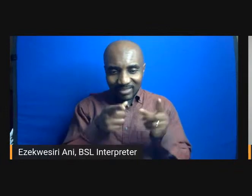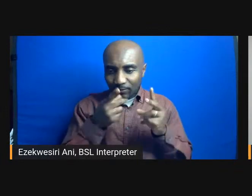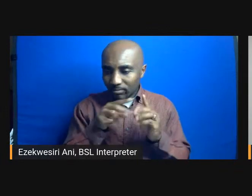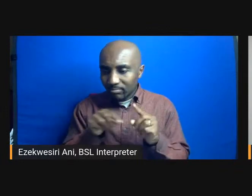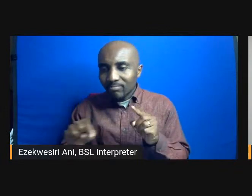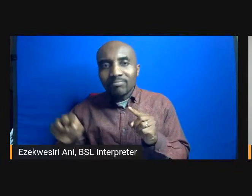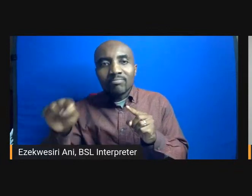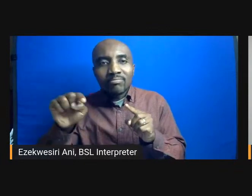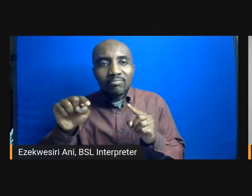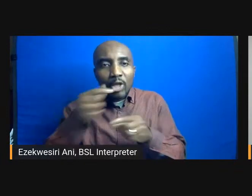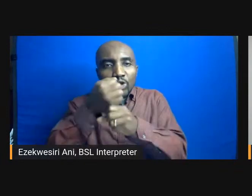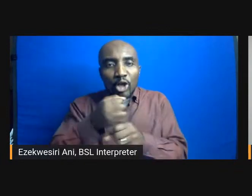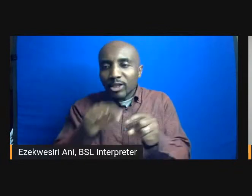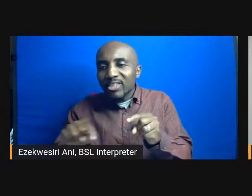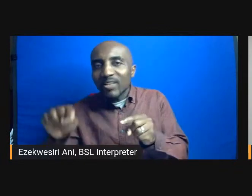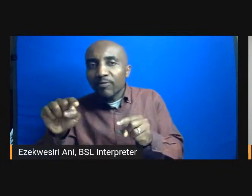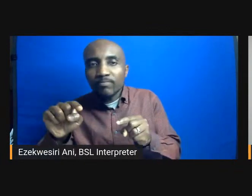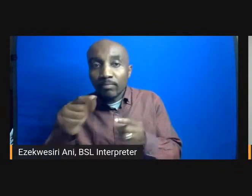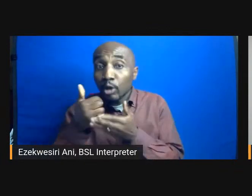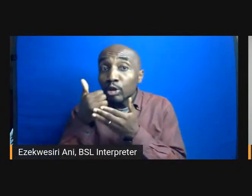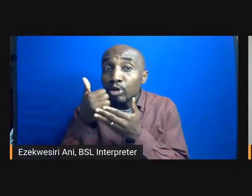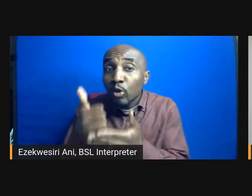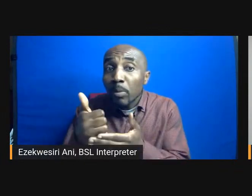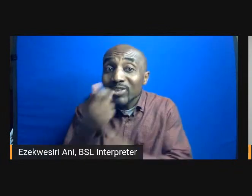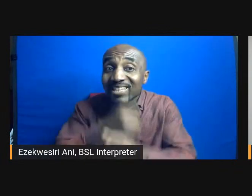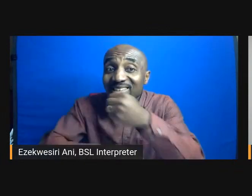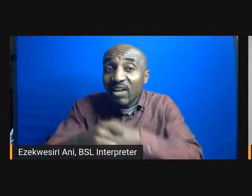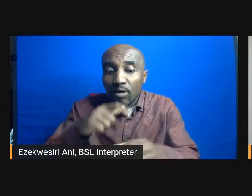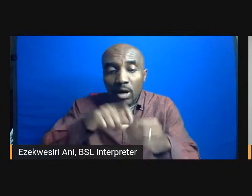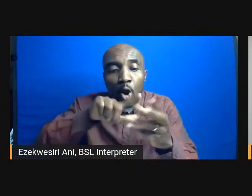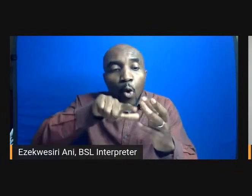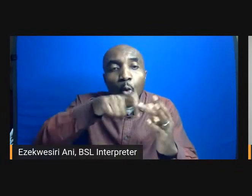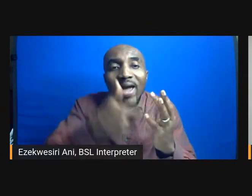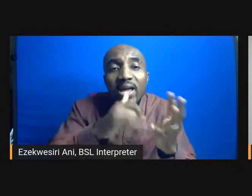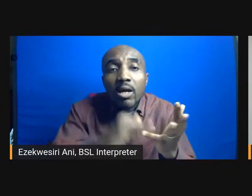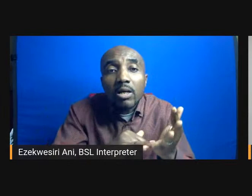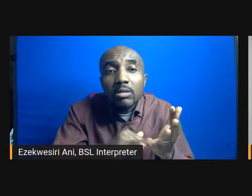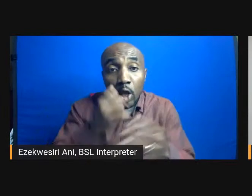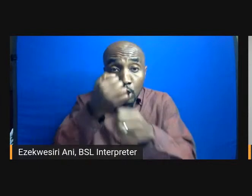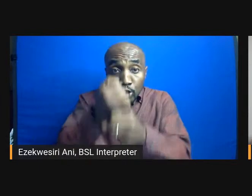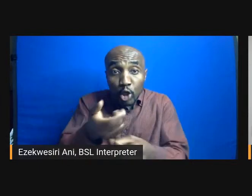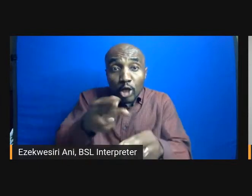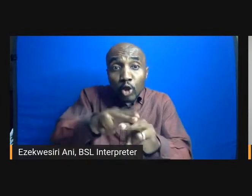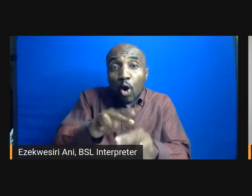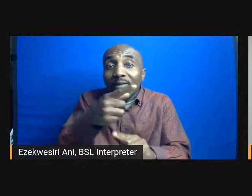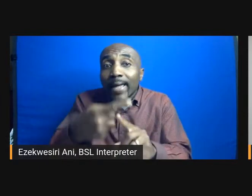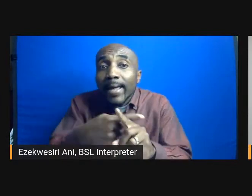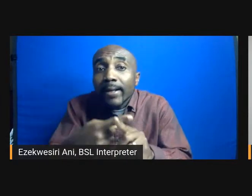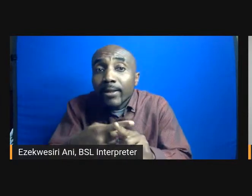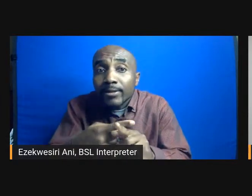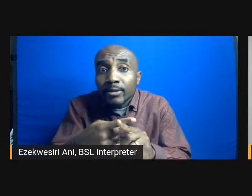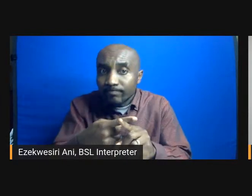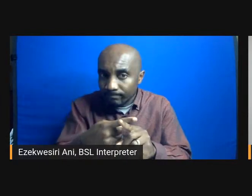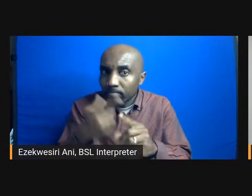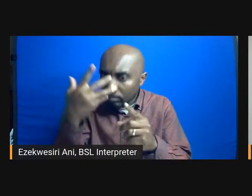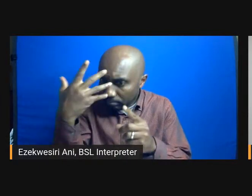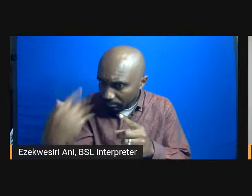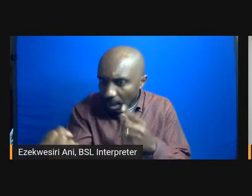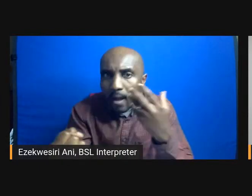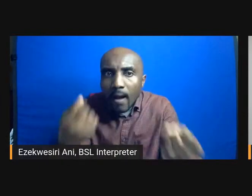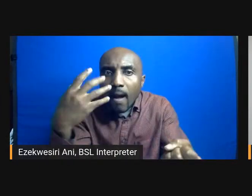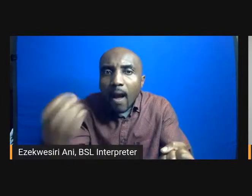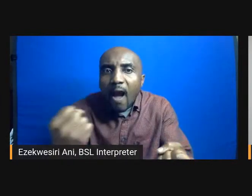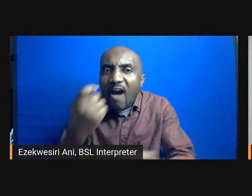trade. Some, like the Quakers and the Church of England, held slaves and